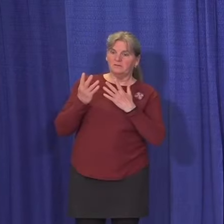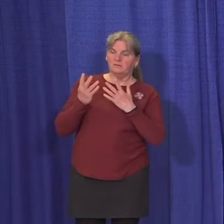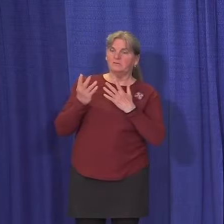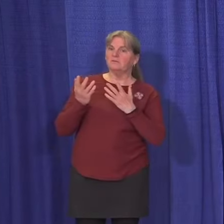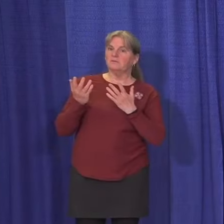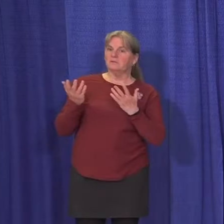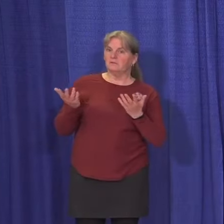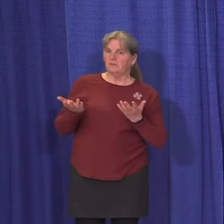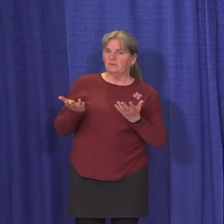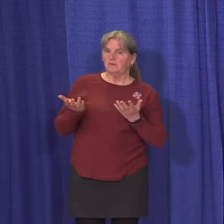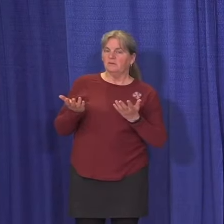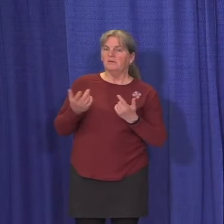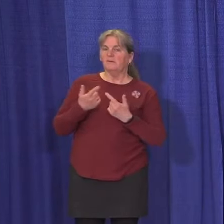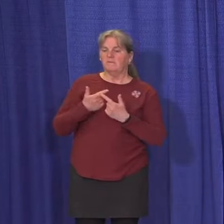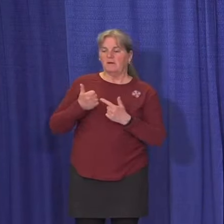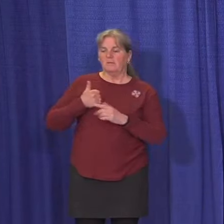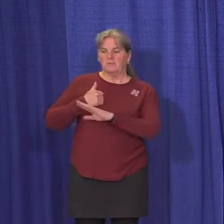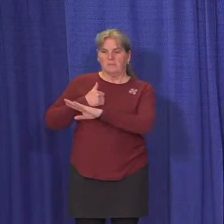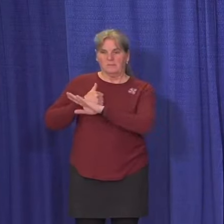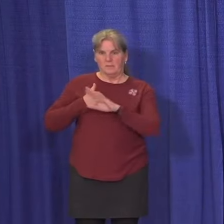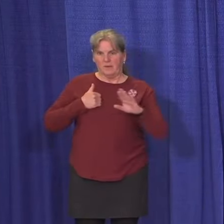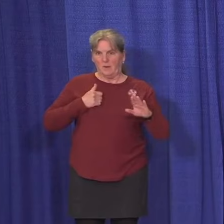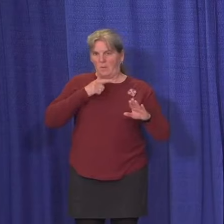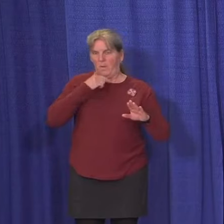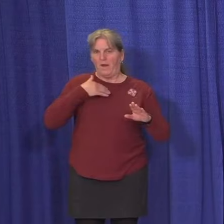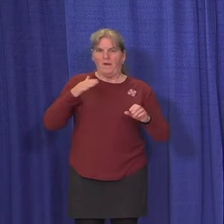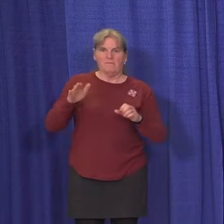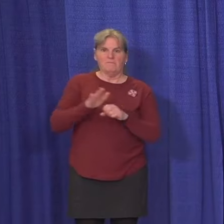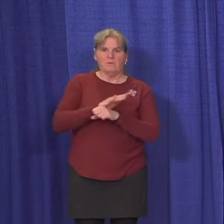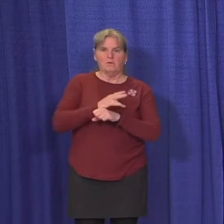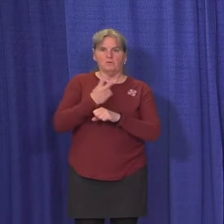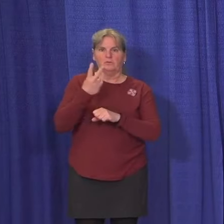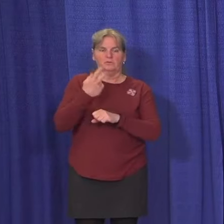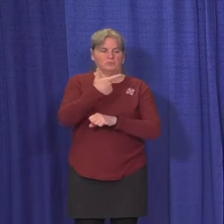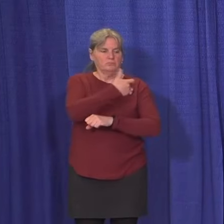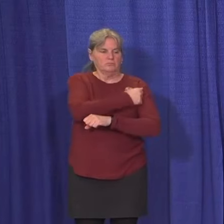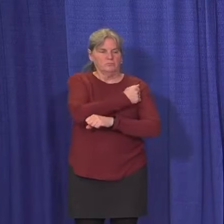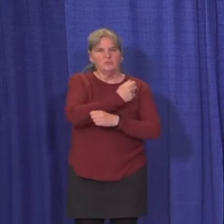inviting Canadians who have a full vaccination into the territory?